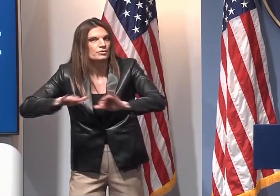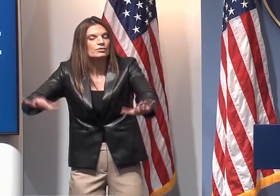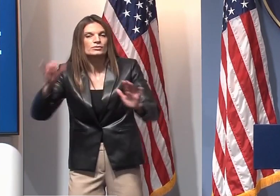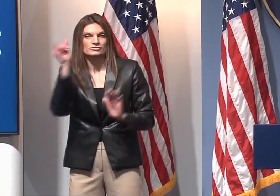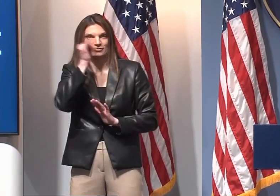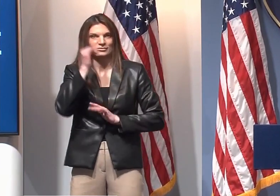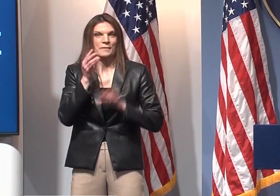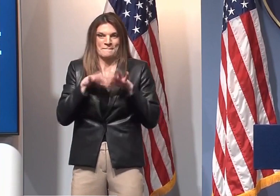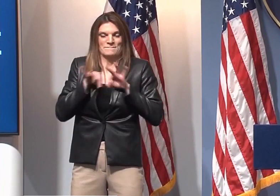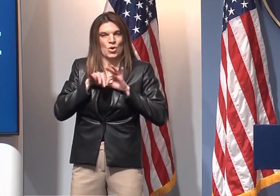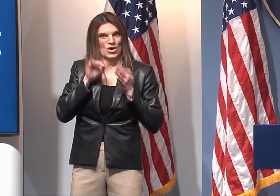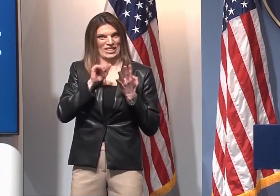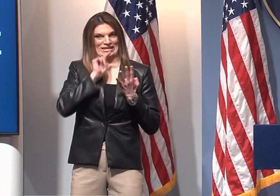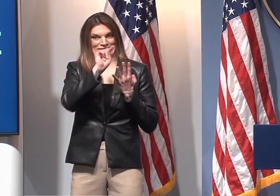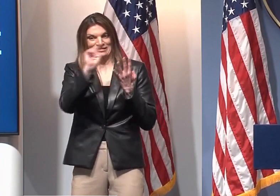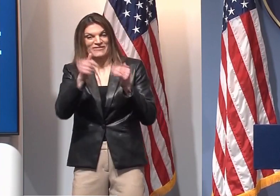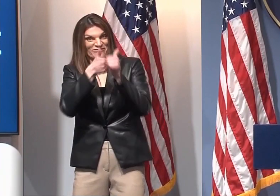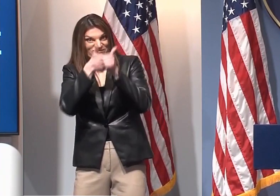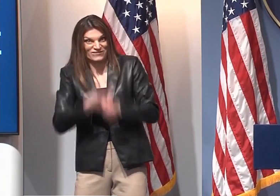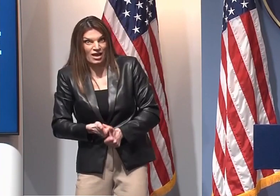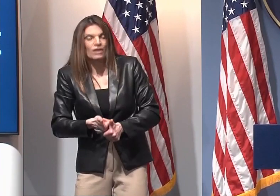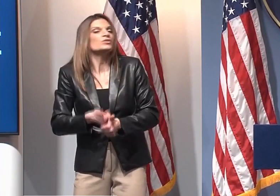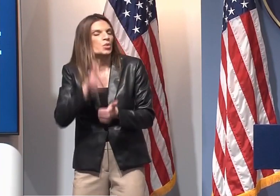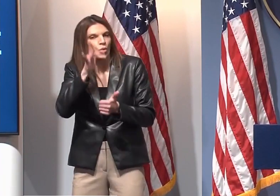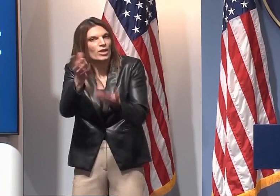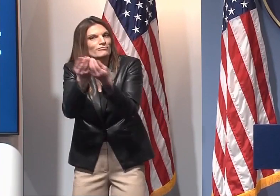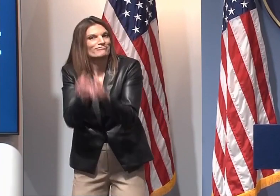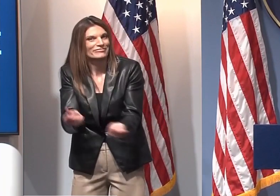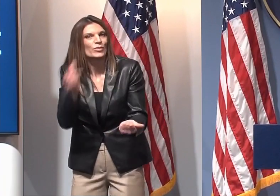seeing. And we're asking that everyone do their part.